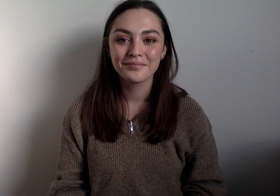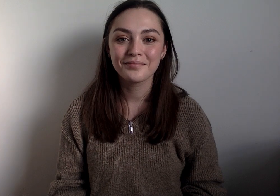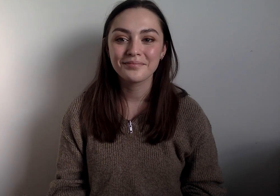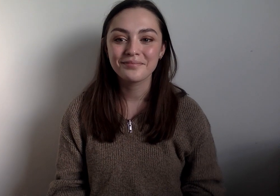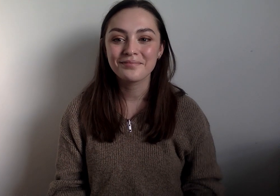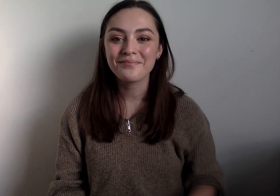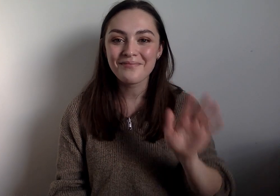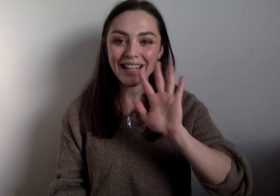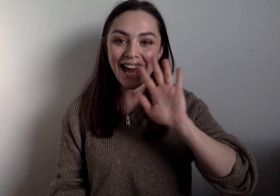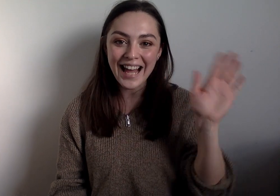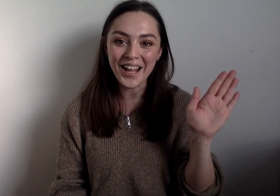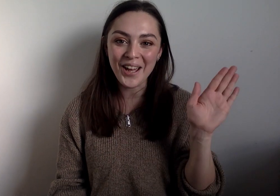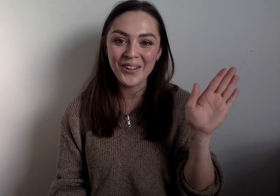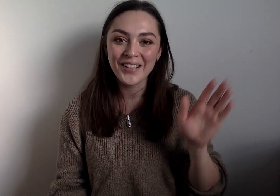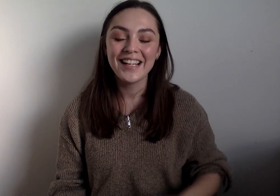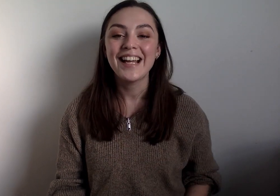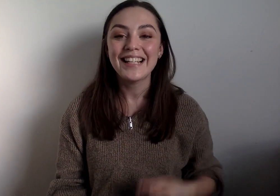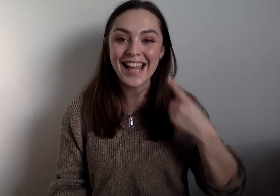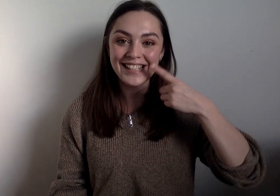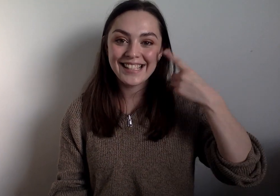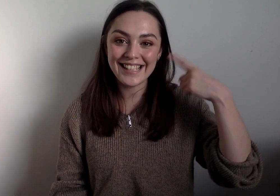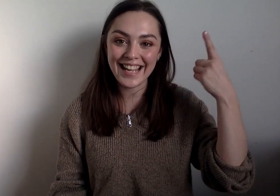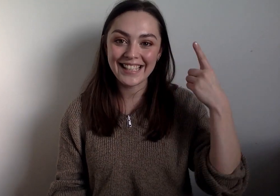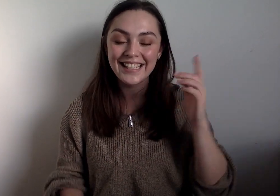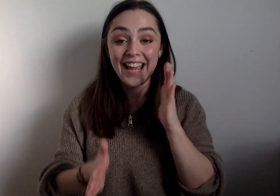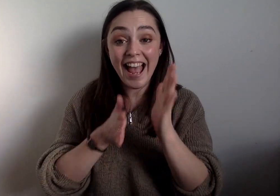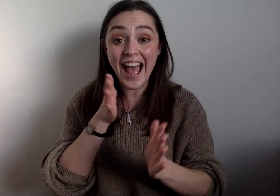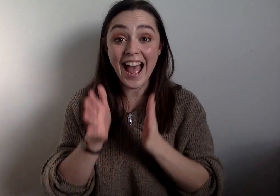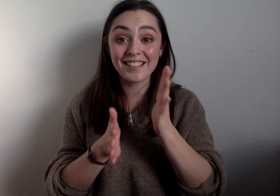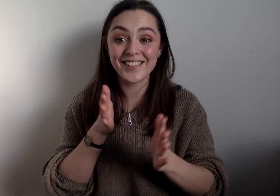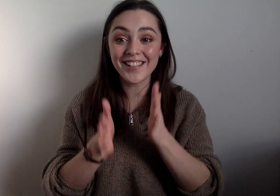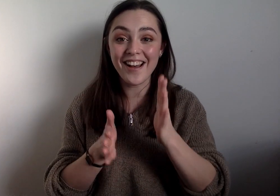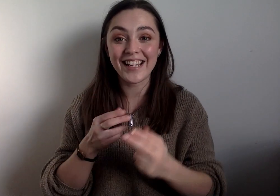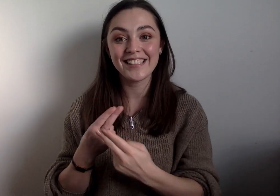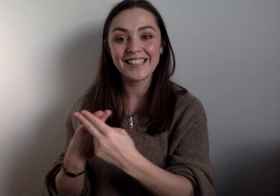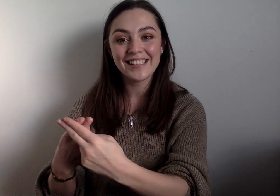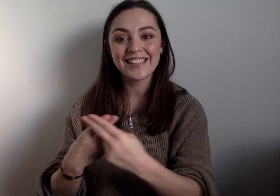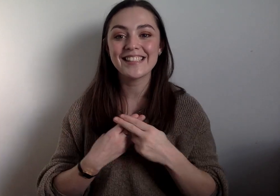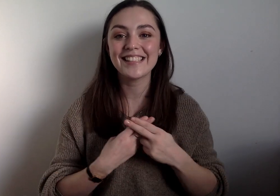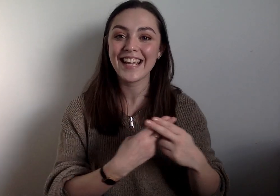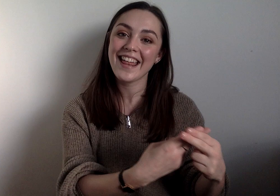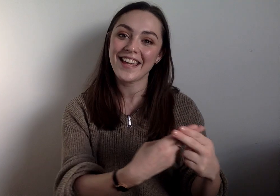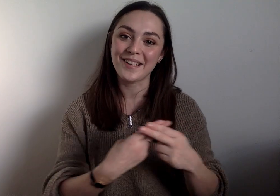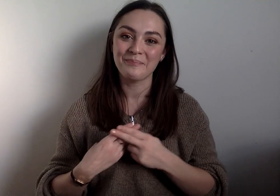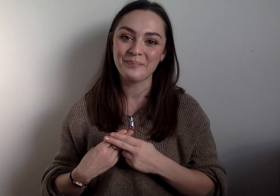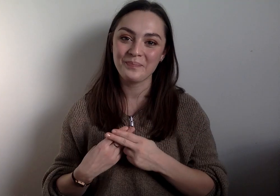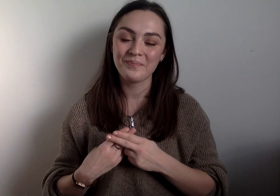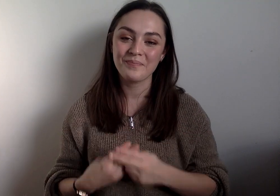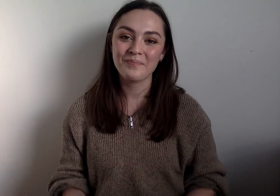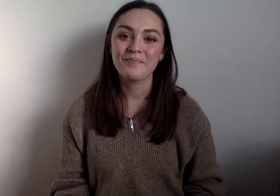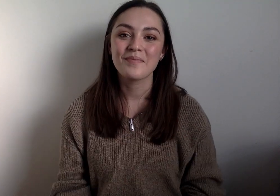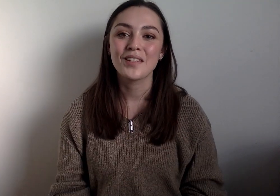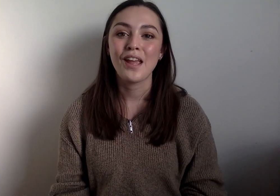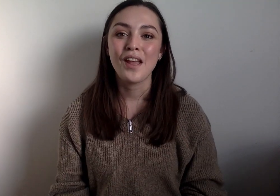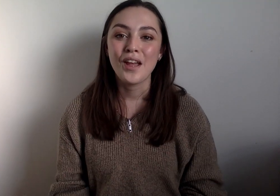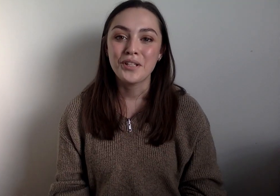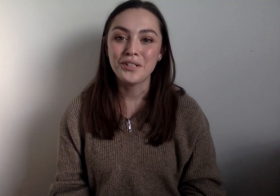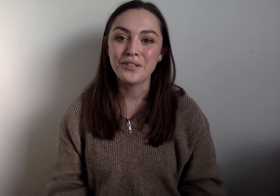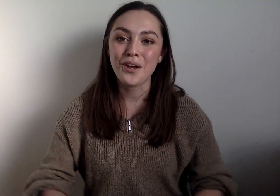Hello! Let's sing and sign together. You know